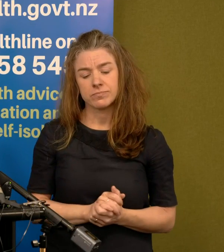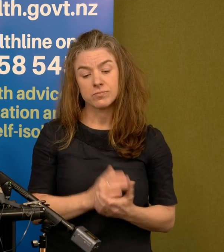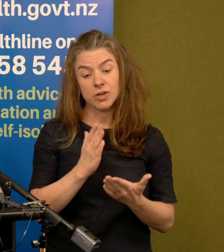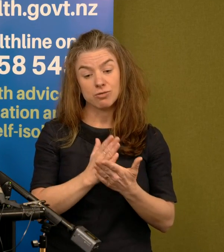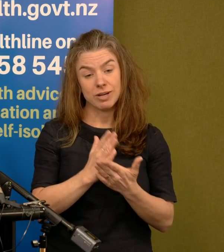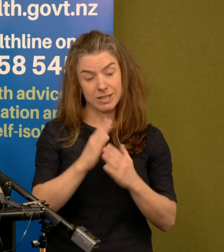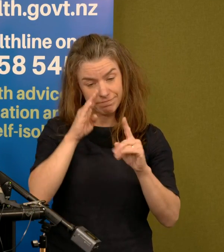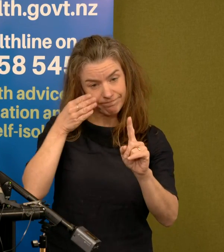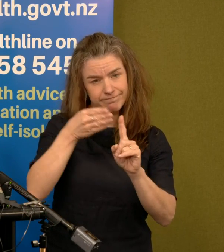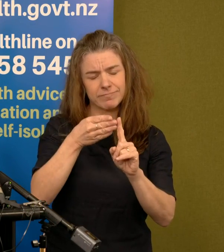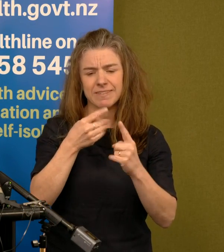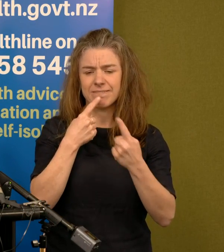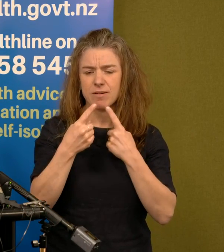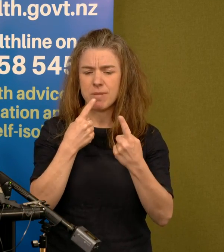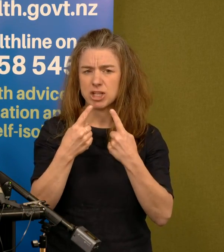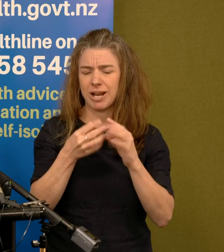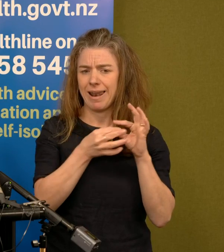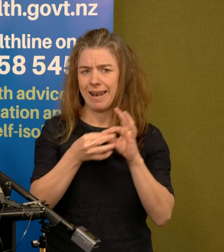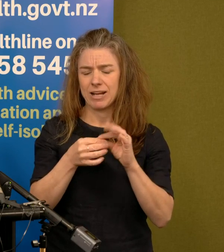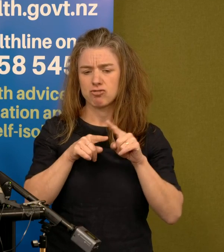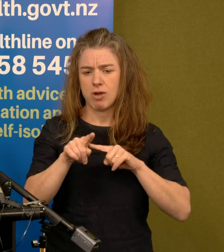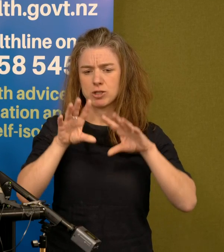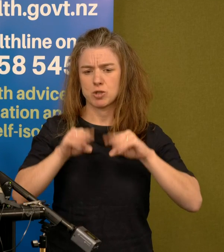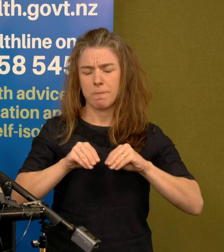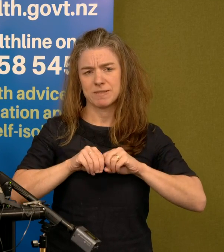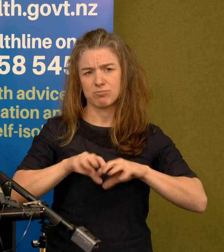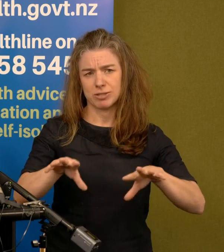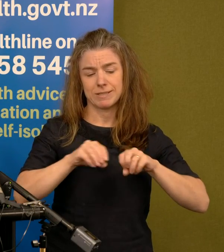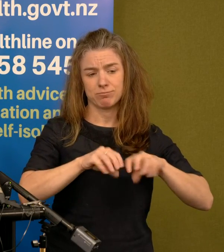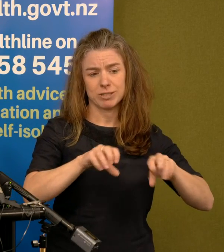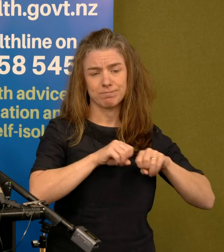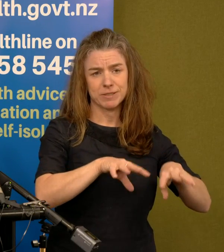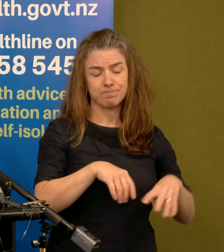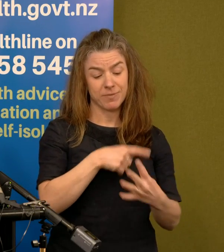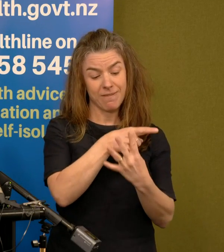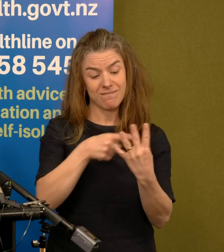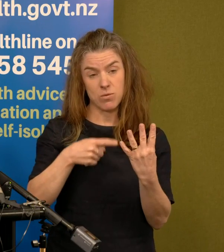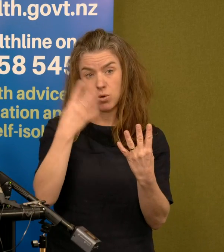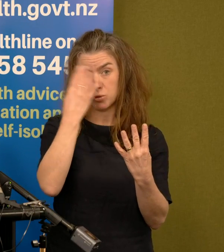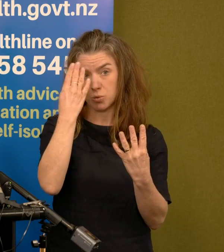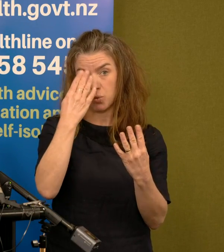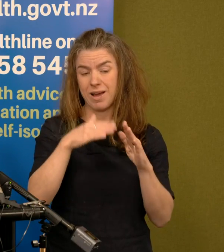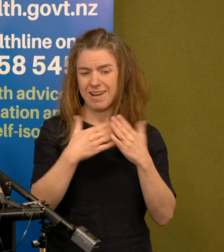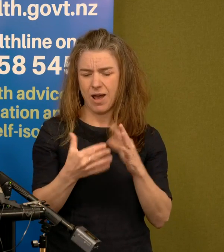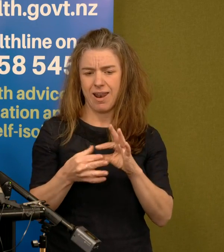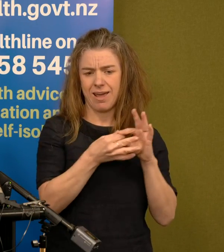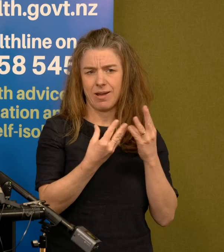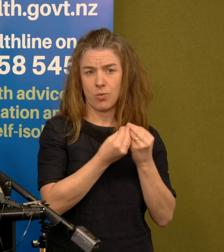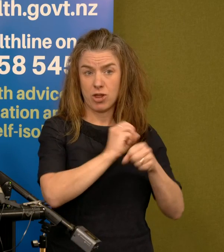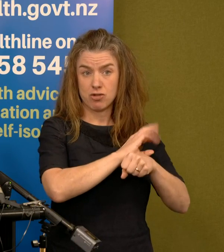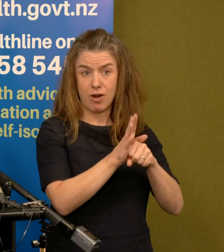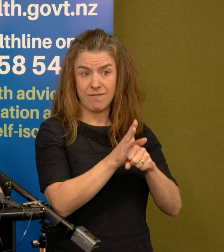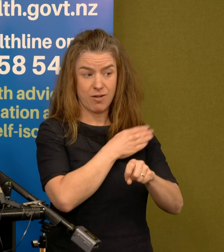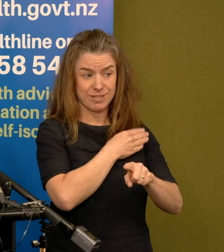about prevention. More particularly, with the 4 schools that are now involved,